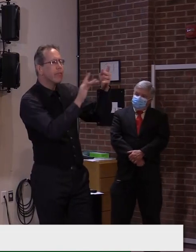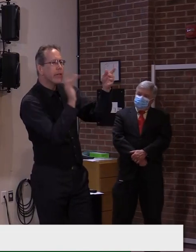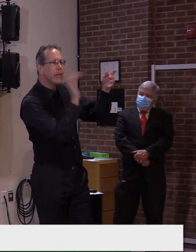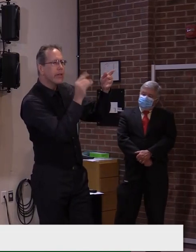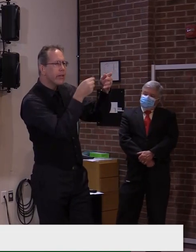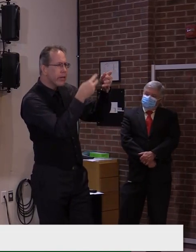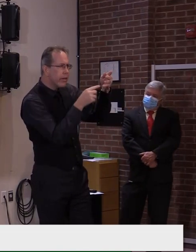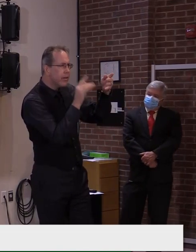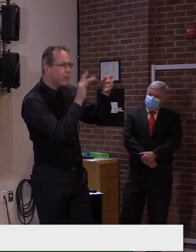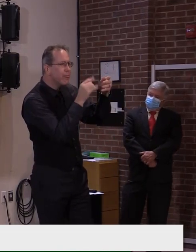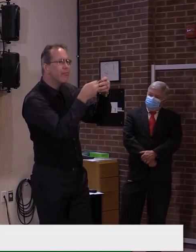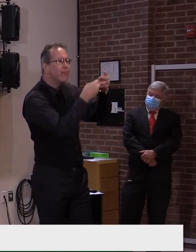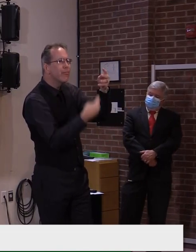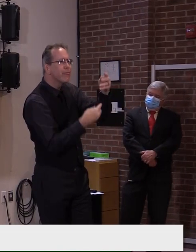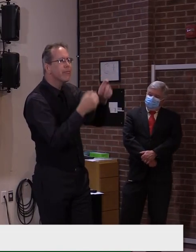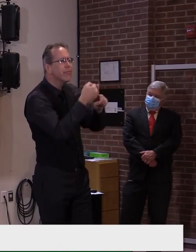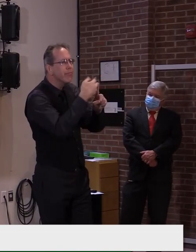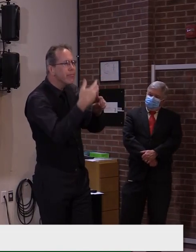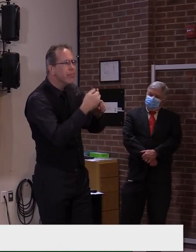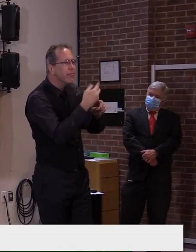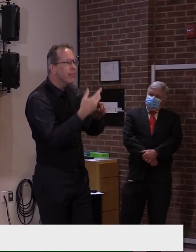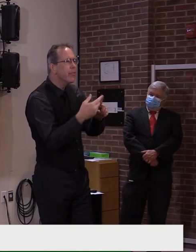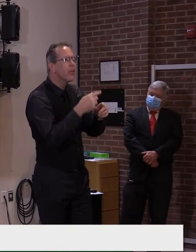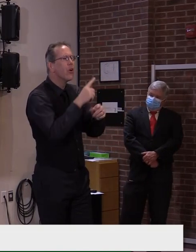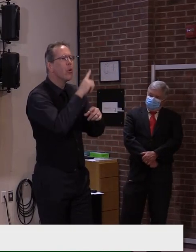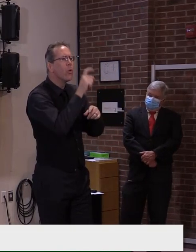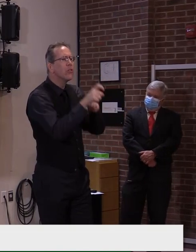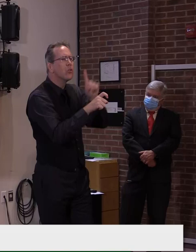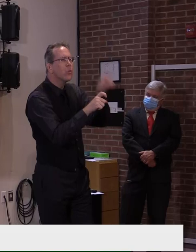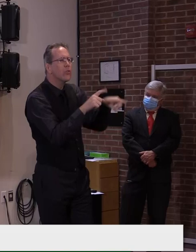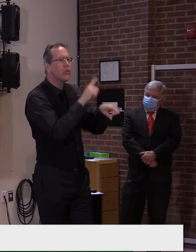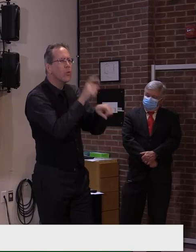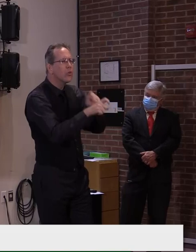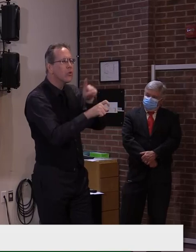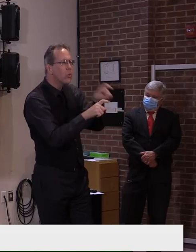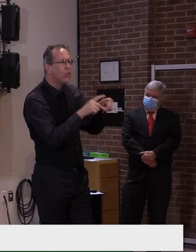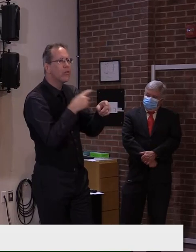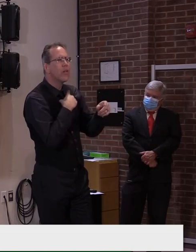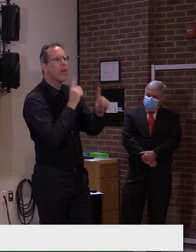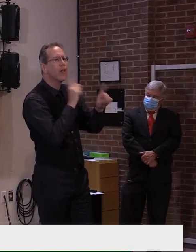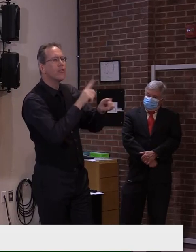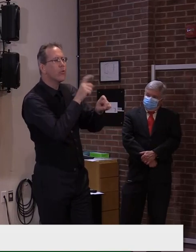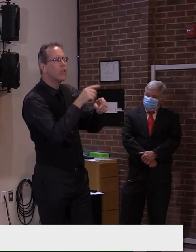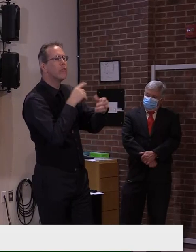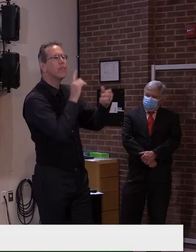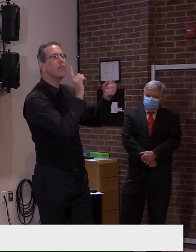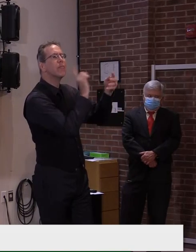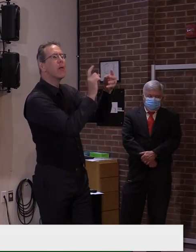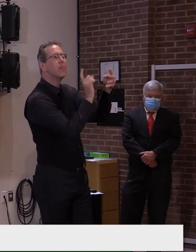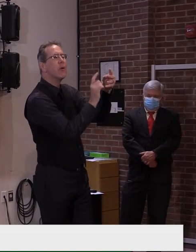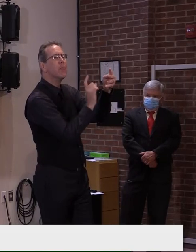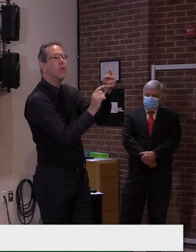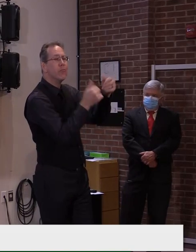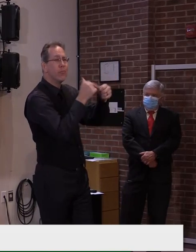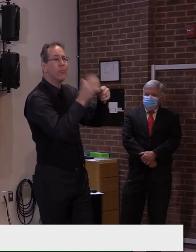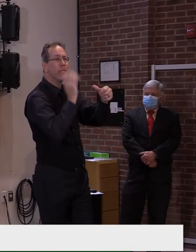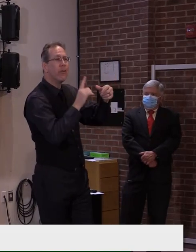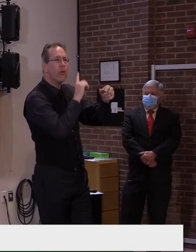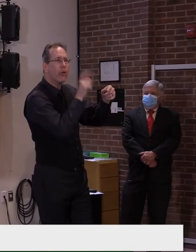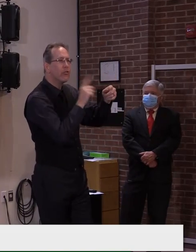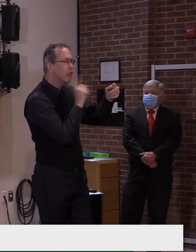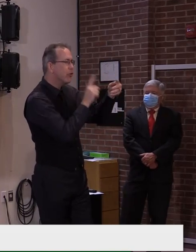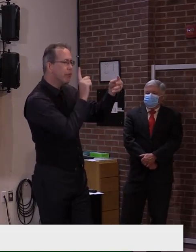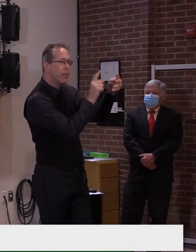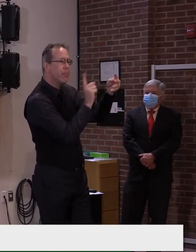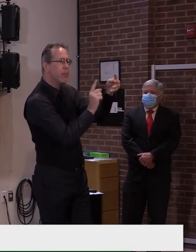and you can put your data into that. I fully expect there will be Vermonters who do that well and others who it slips